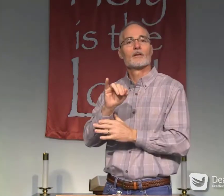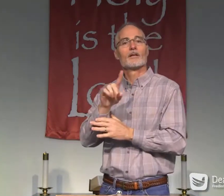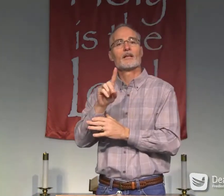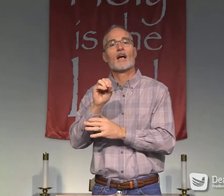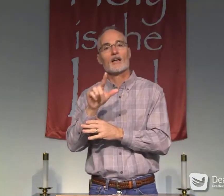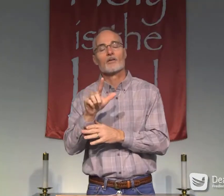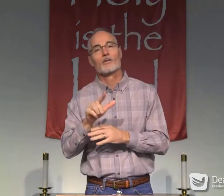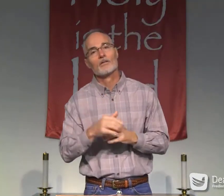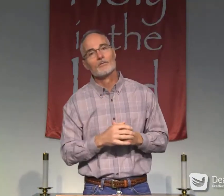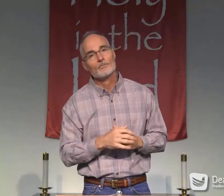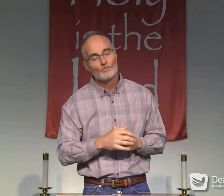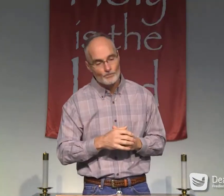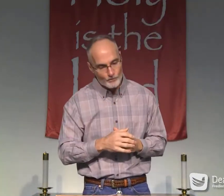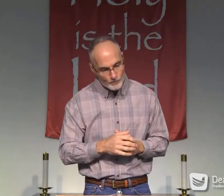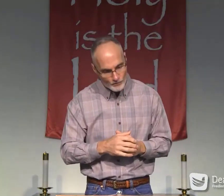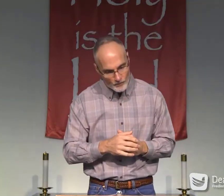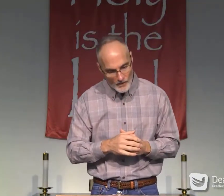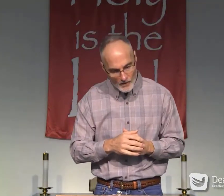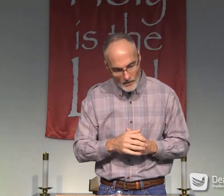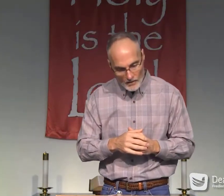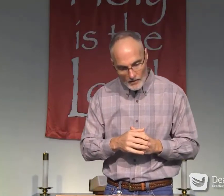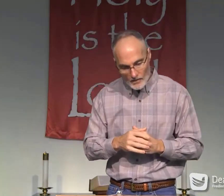So her wealth had become an idol for her.